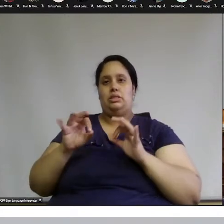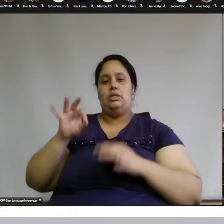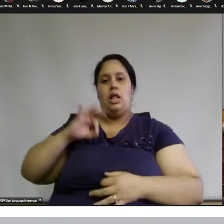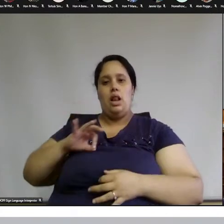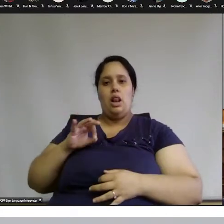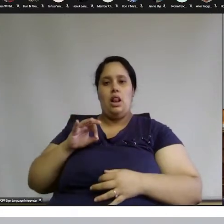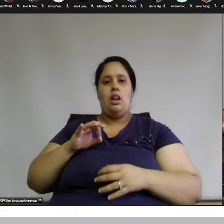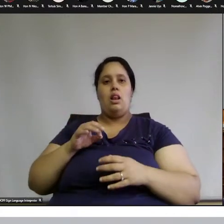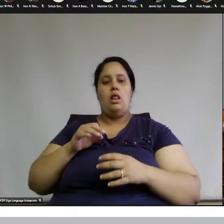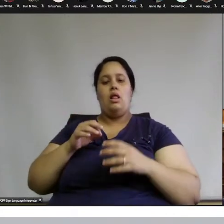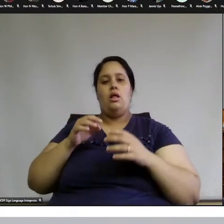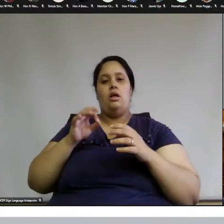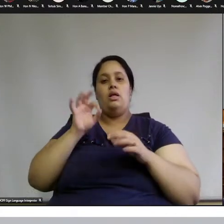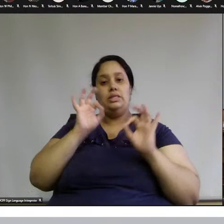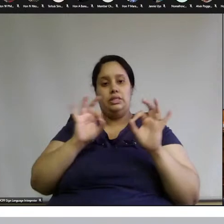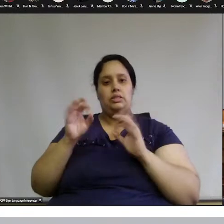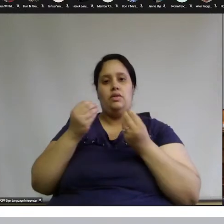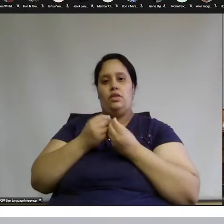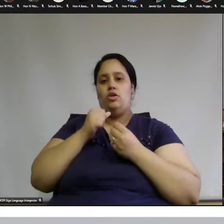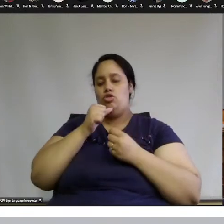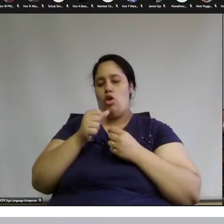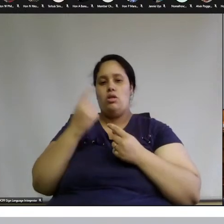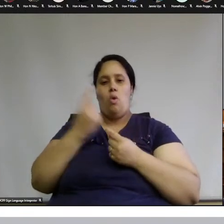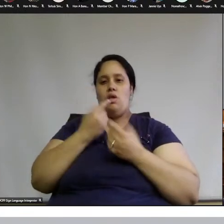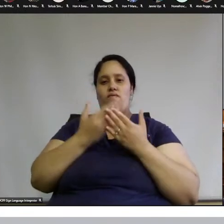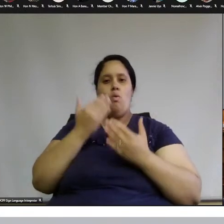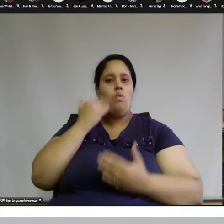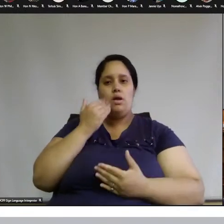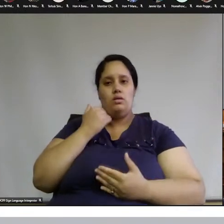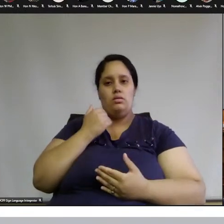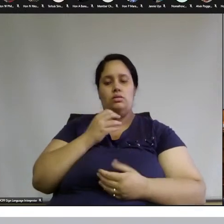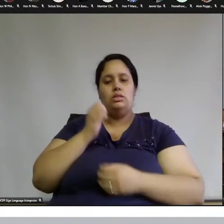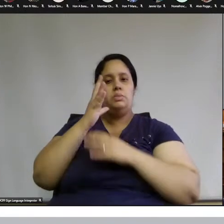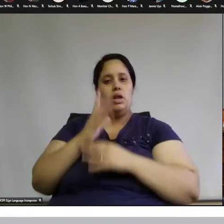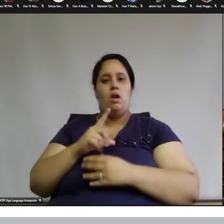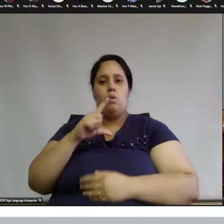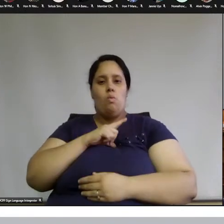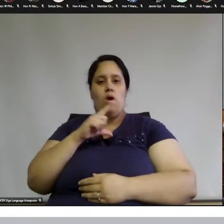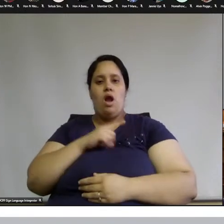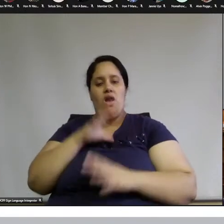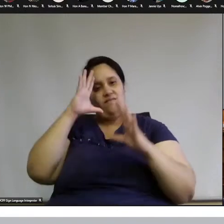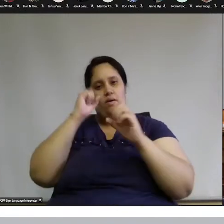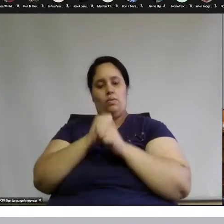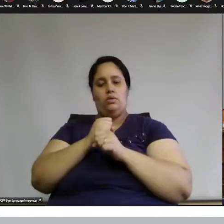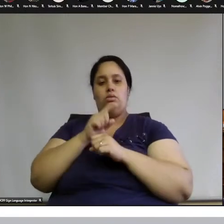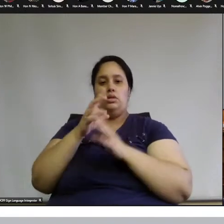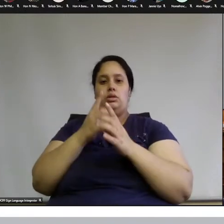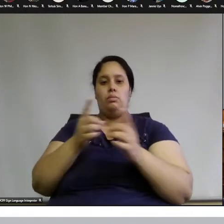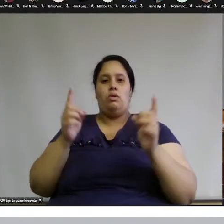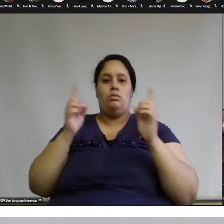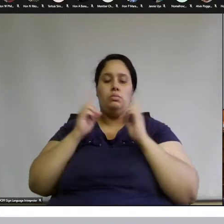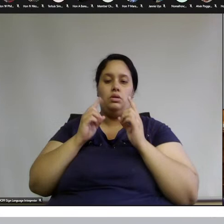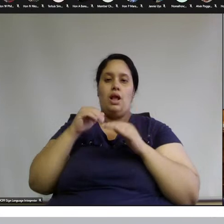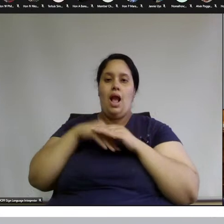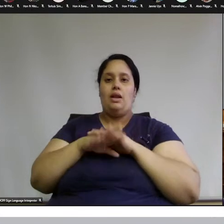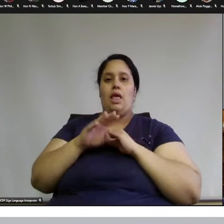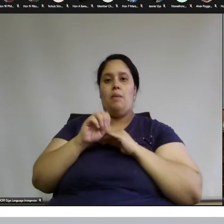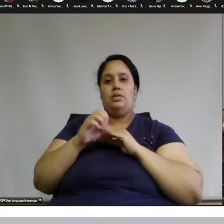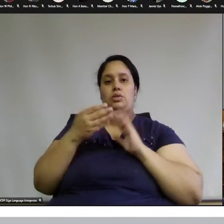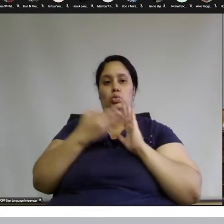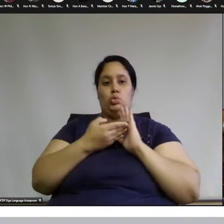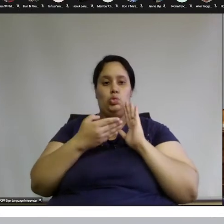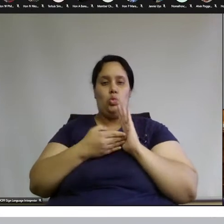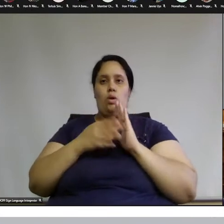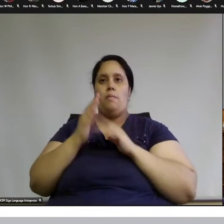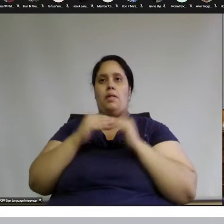not only reserved for whites. Speaker, why is this focus of this department under this MEC on